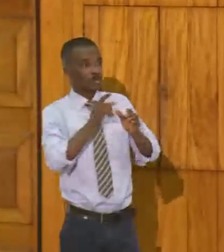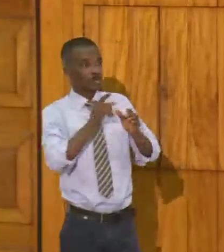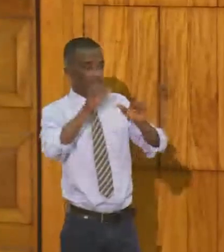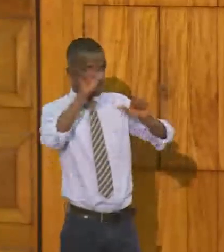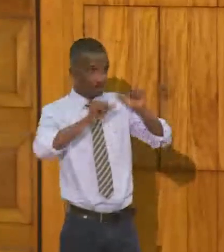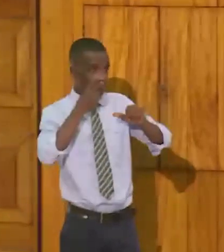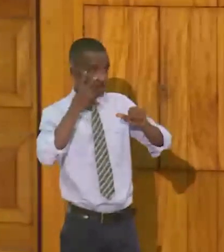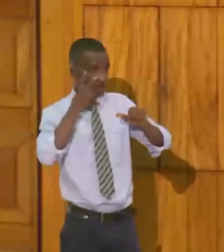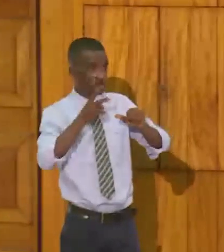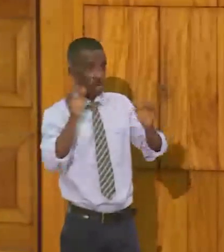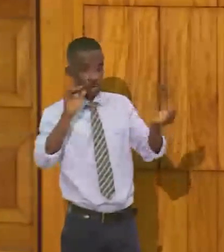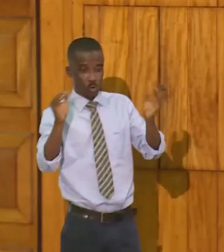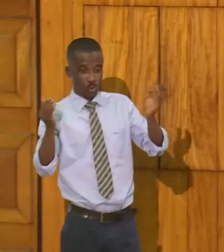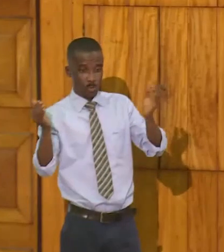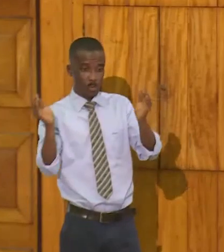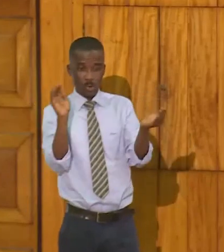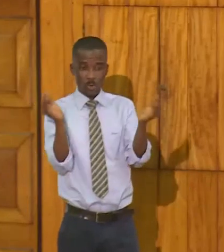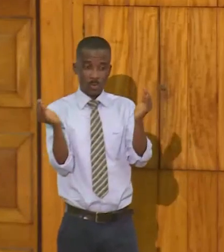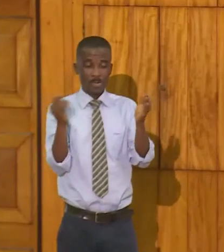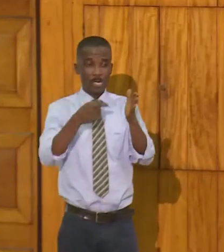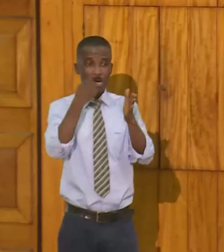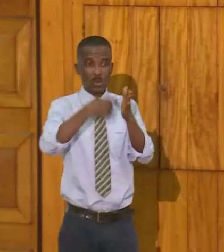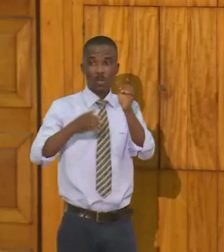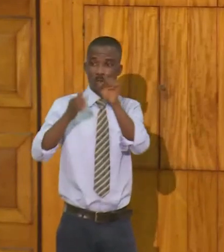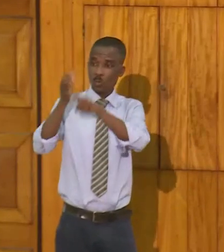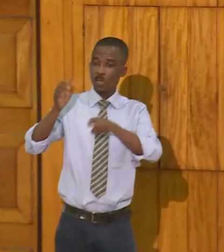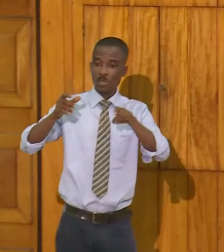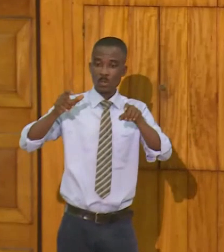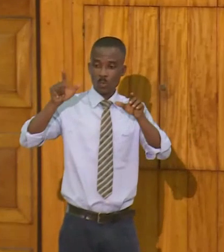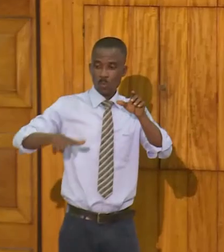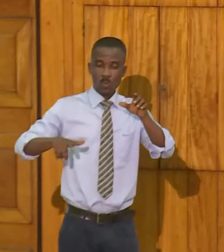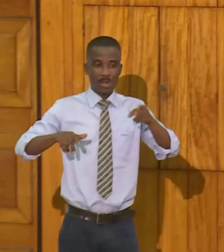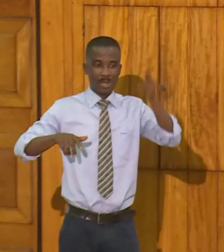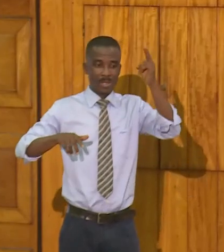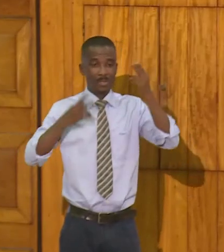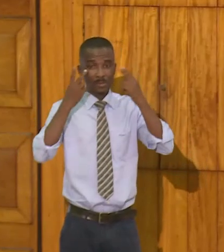And we compare cost for each of those laboratories, which is one of the components that